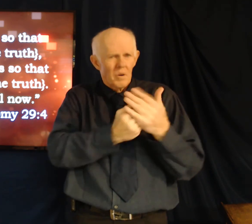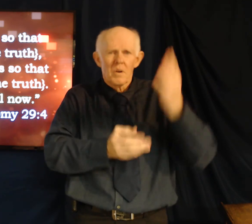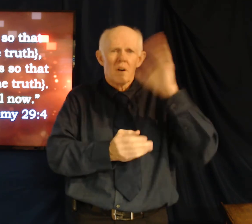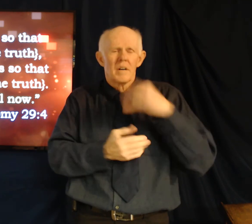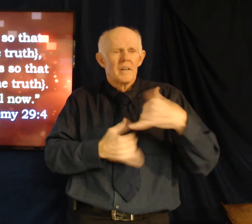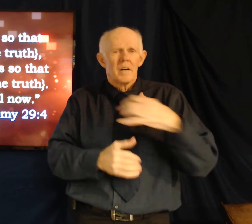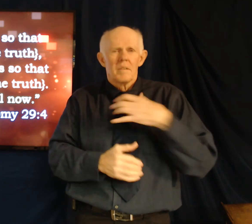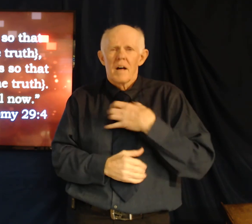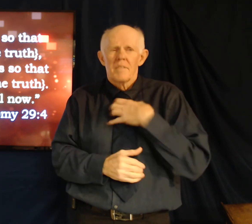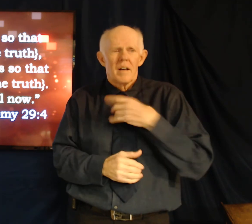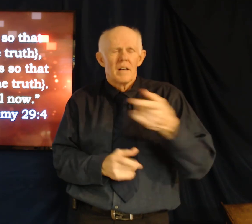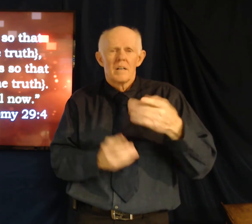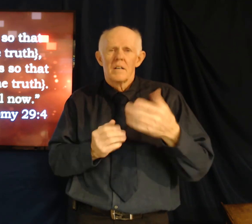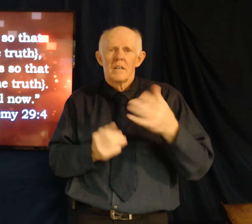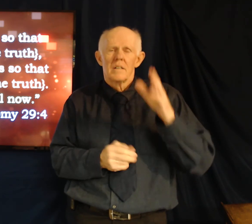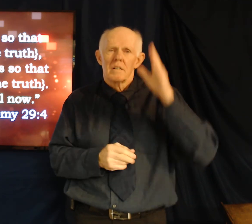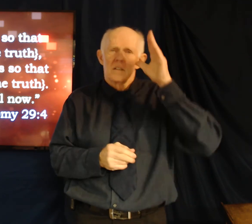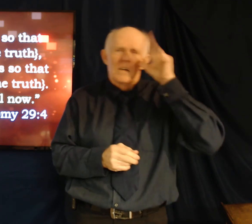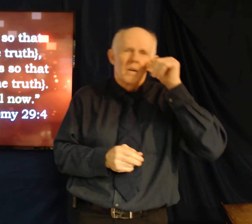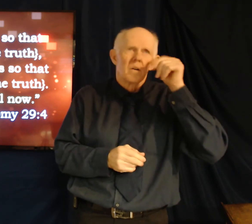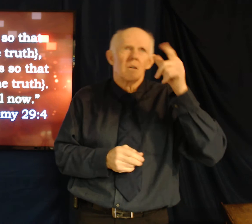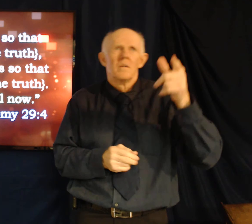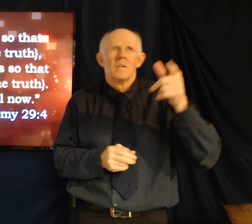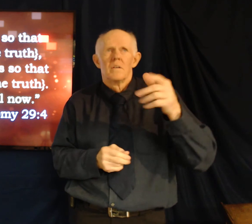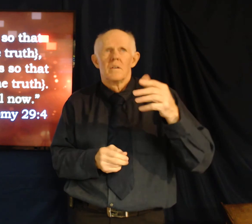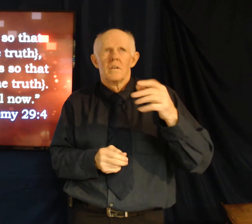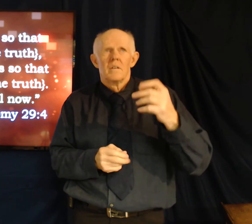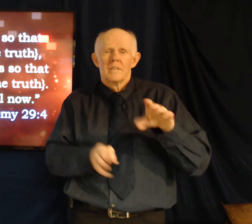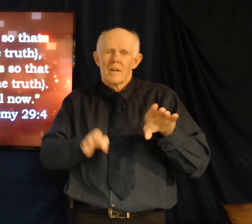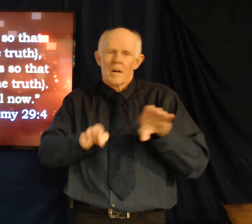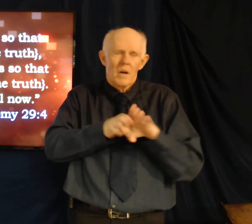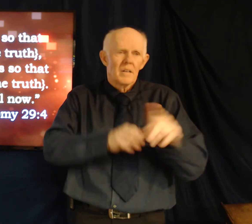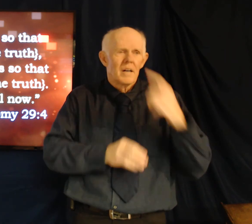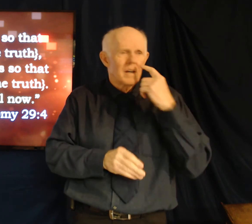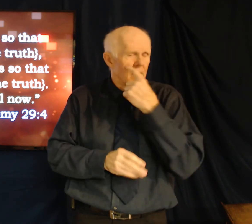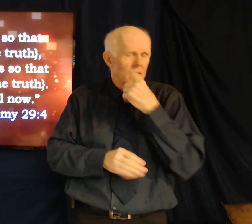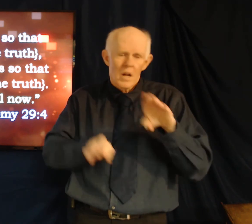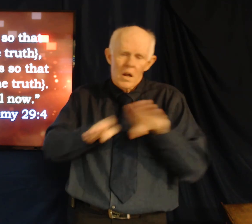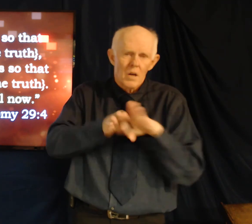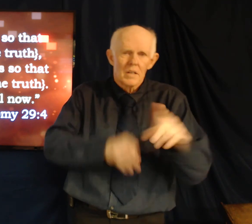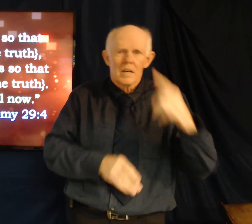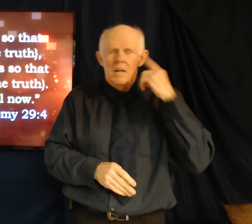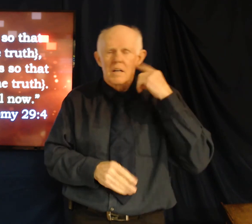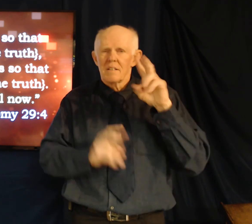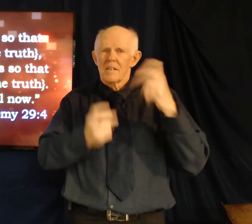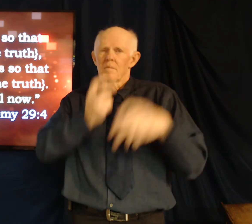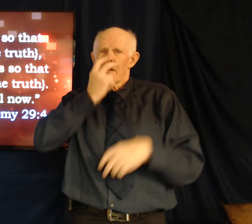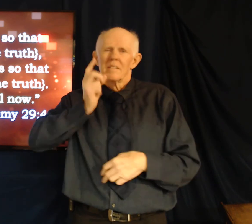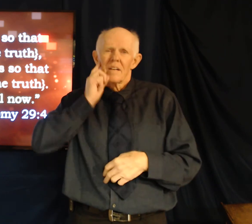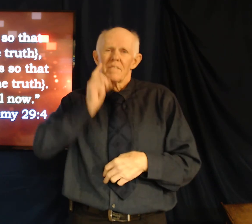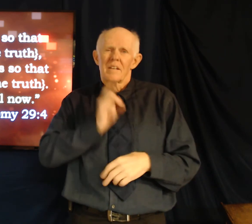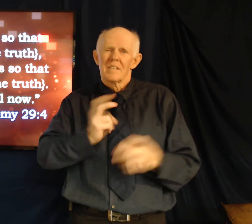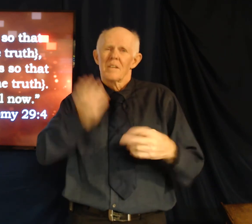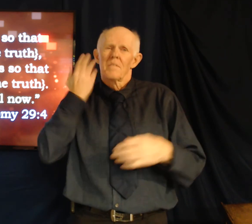He. There were miracles. And the people still complained. They were stubborn. Their eyes were closed. And their ears were closed. They were